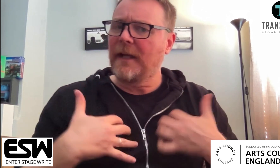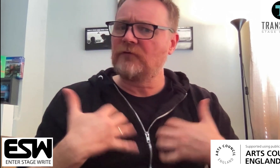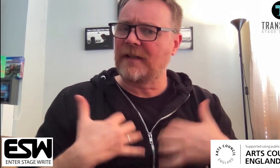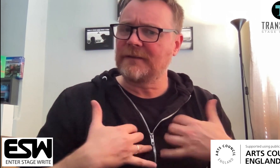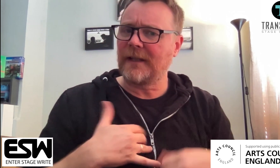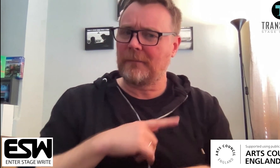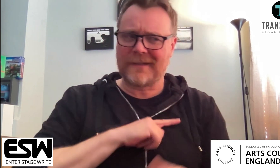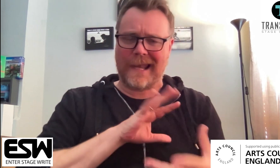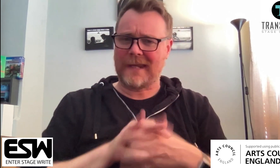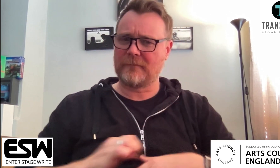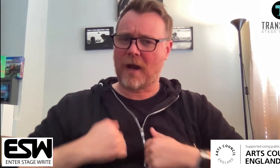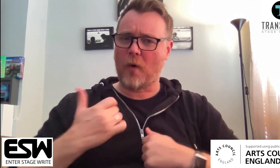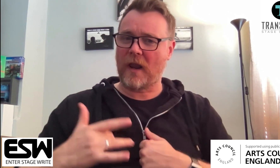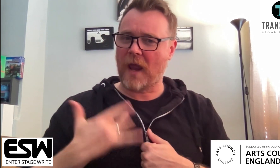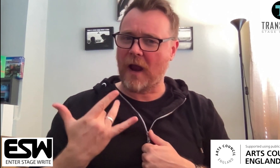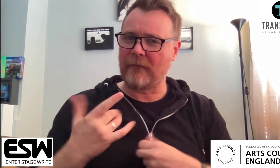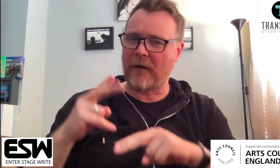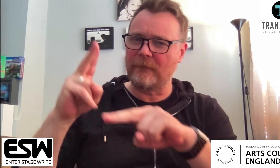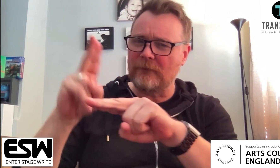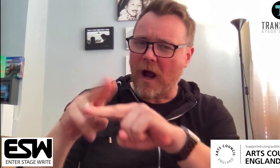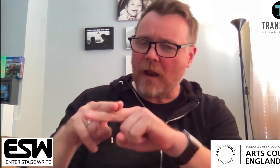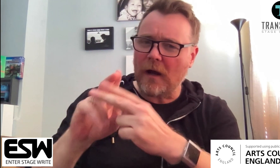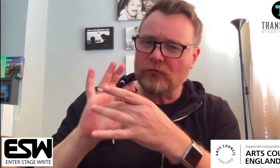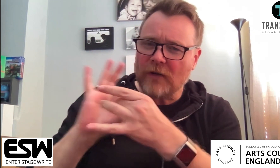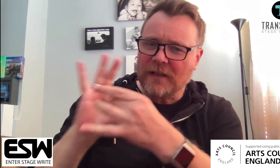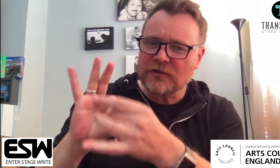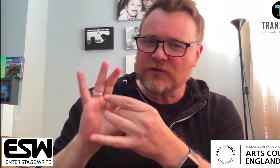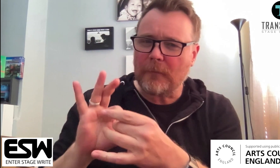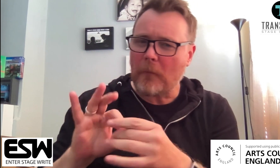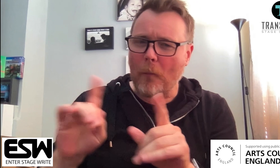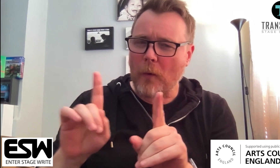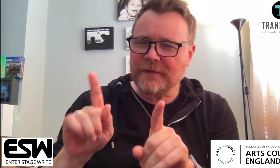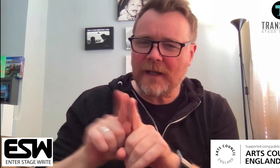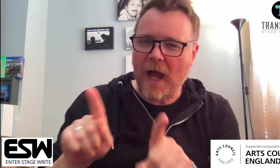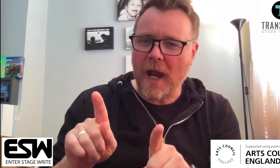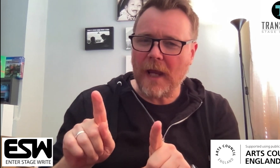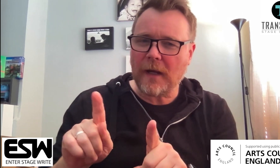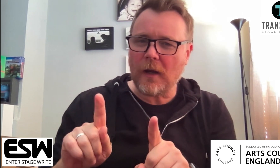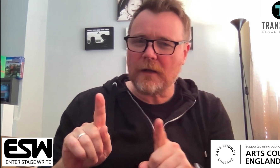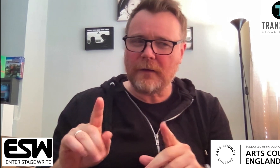sons. For me, that's really interesting because it's related to my own relationship with my own father in my life.